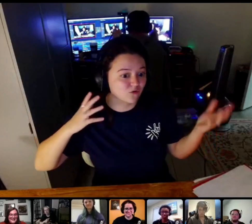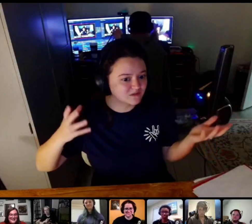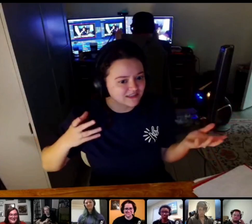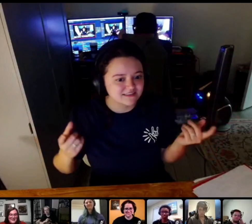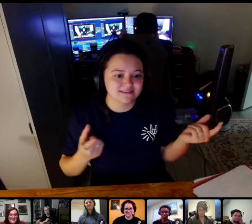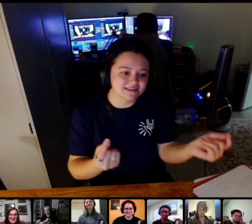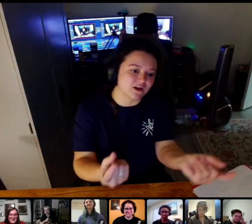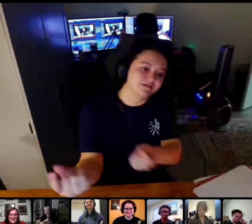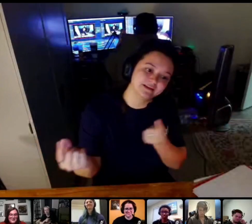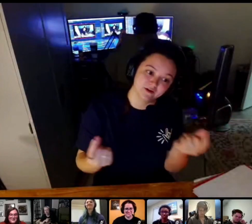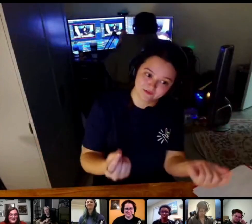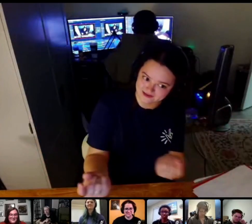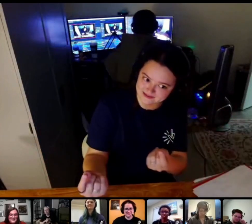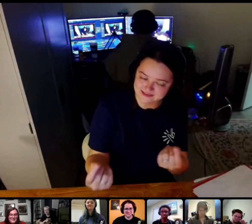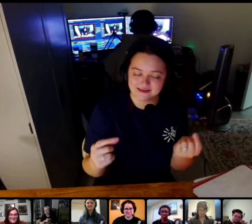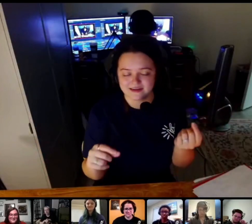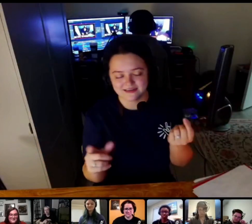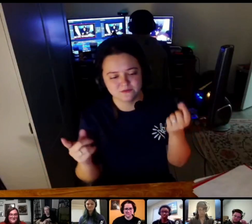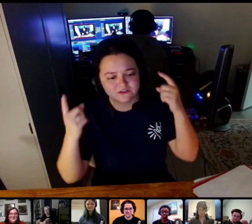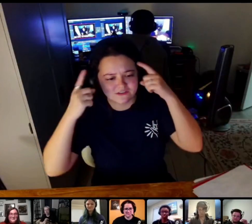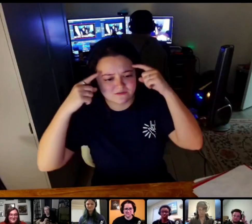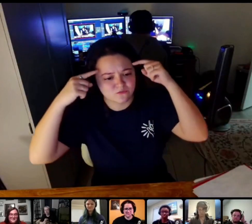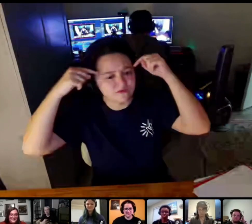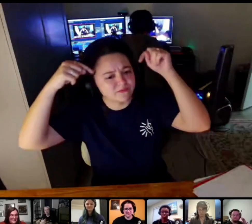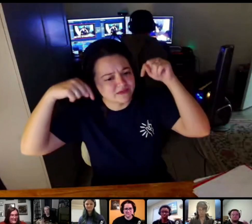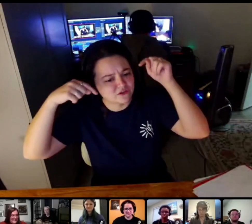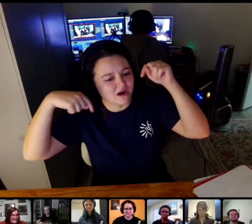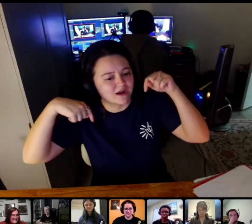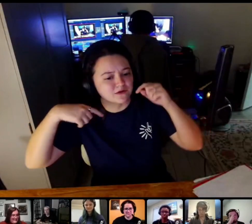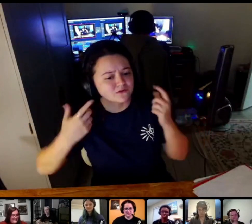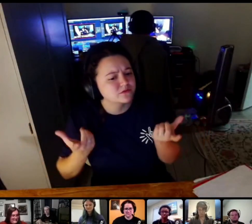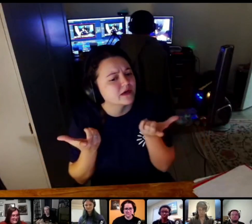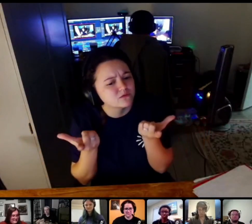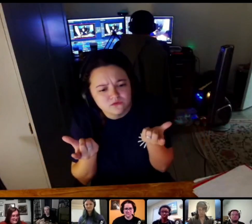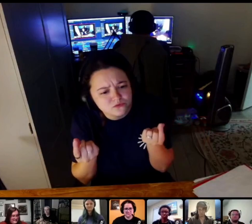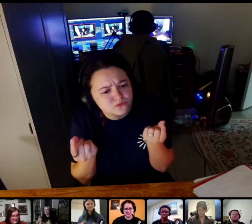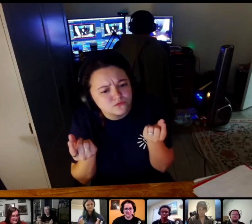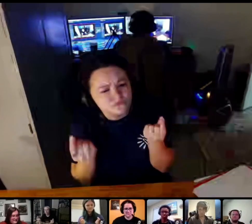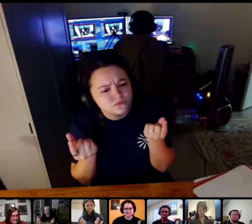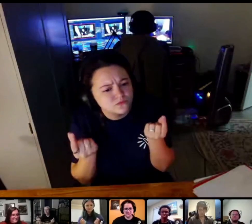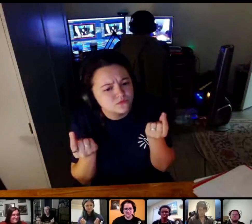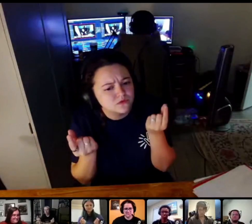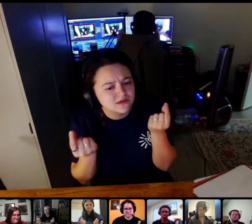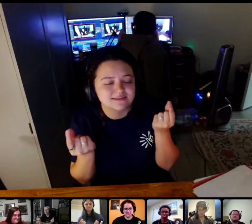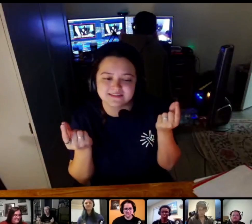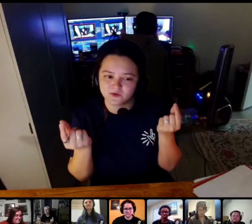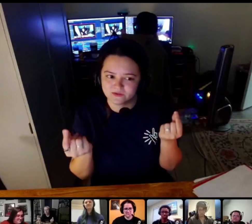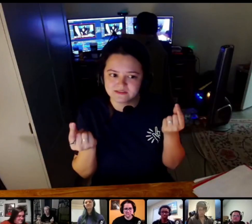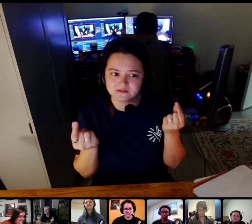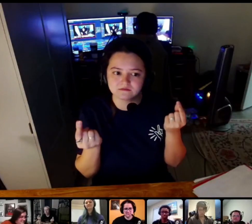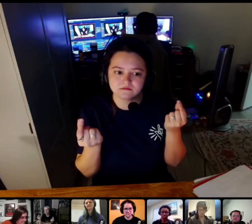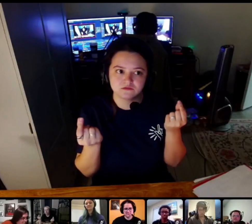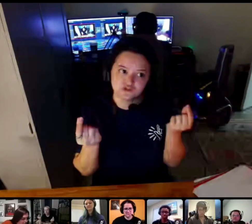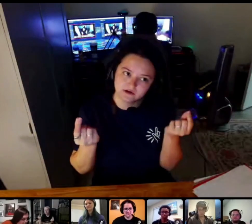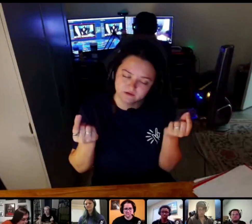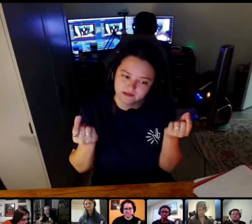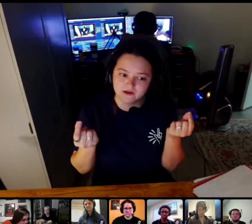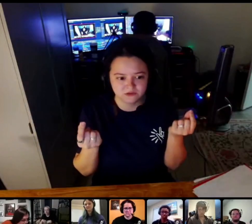normal sentence that's not, this, it would just we would make sure our eyebrows go down. Cuz it's always generally a